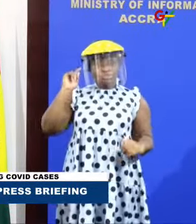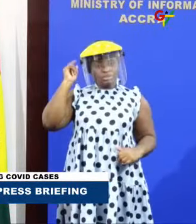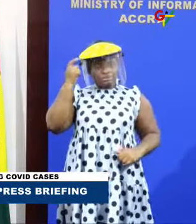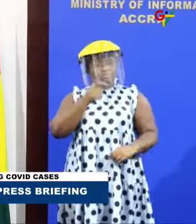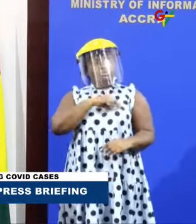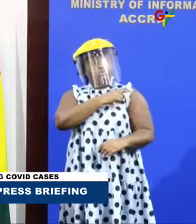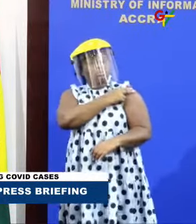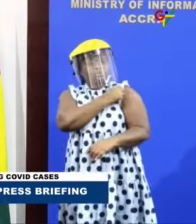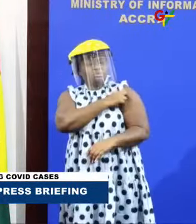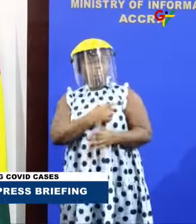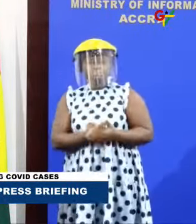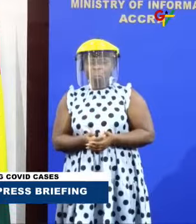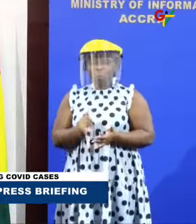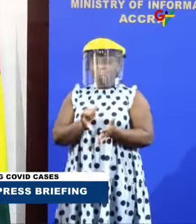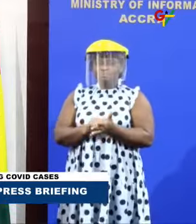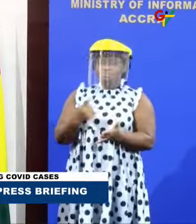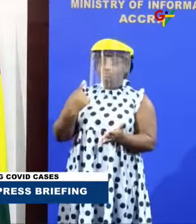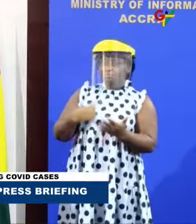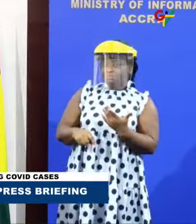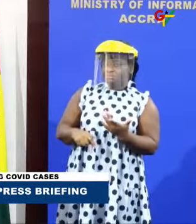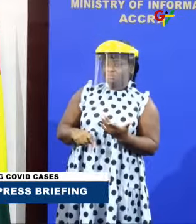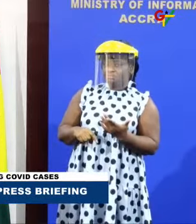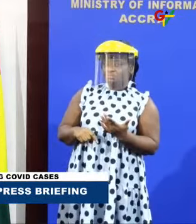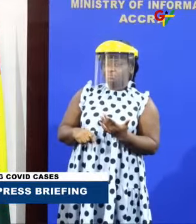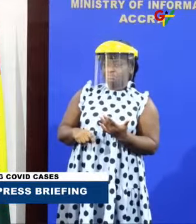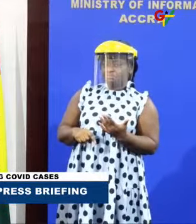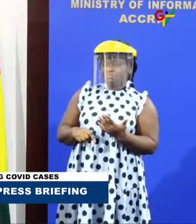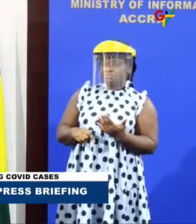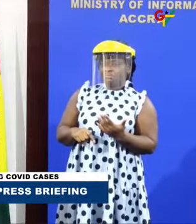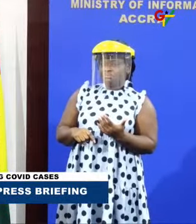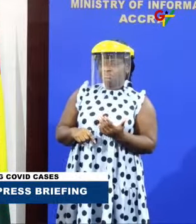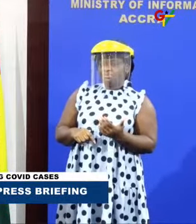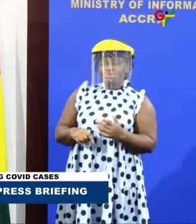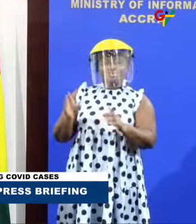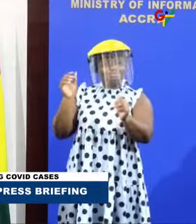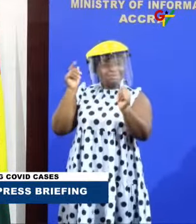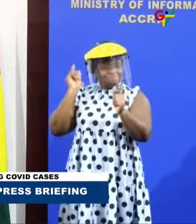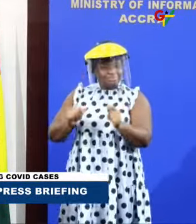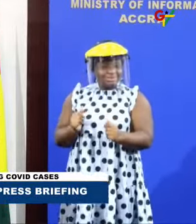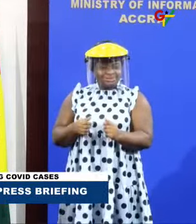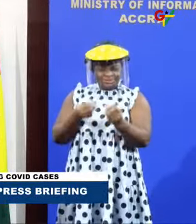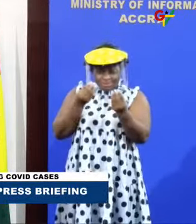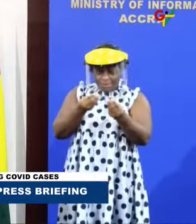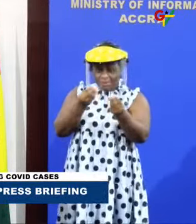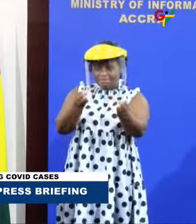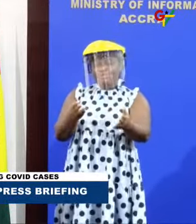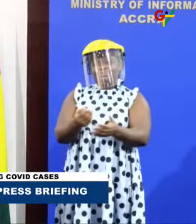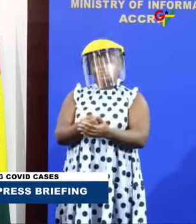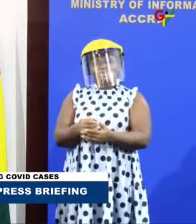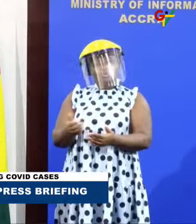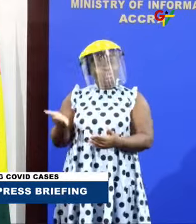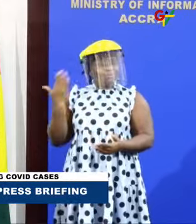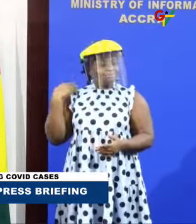center. But so, that's what it is. That's why we moved away from that. Adherence and compliance was very poor.